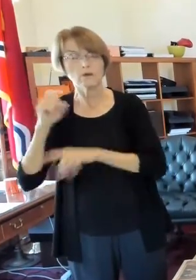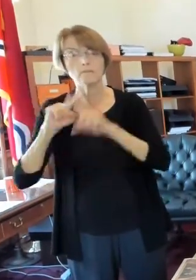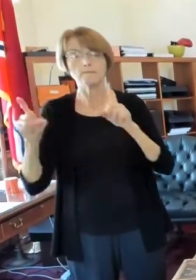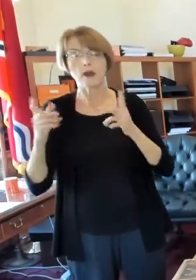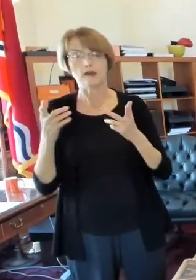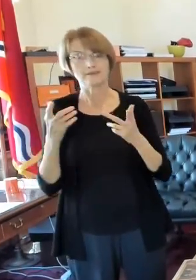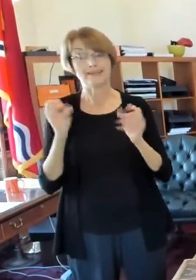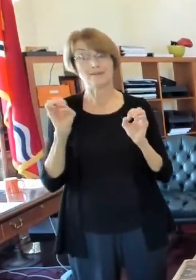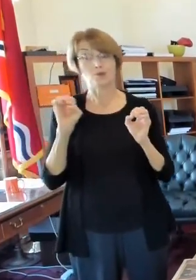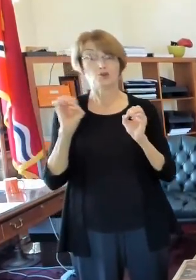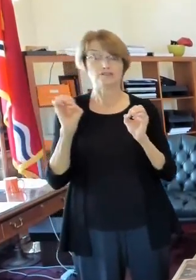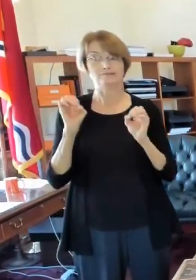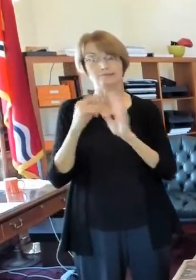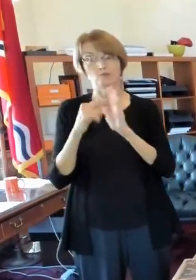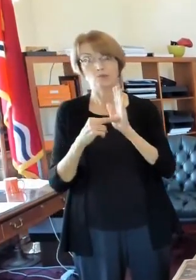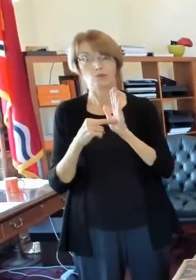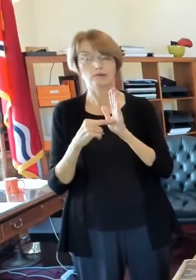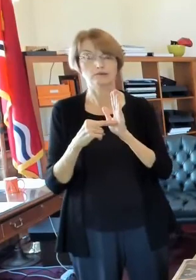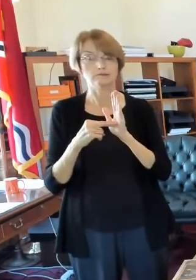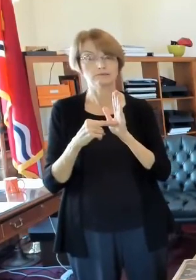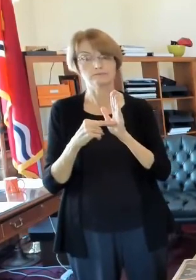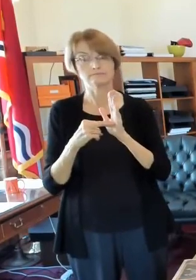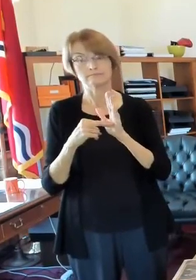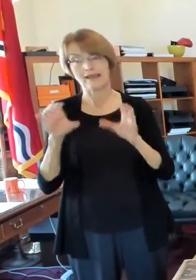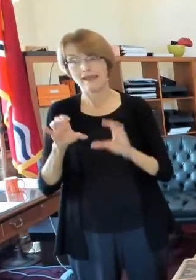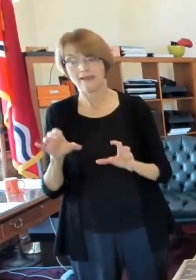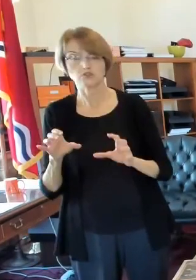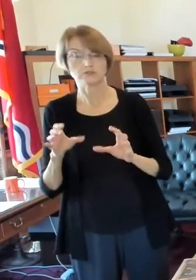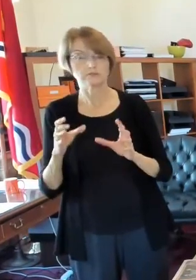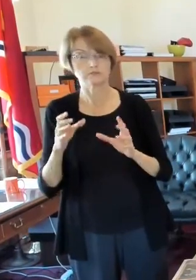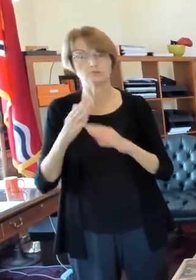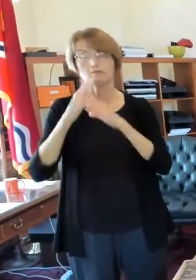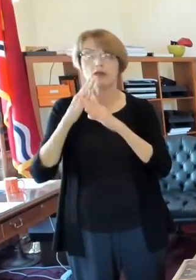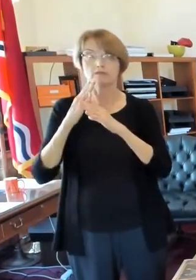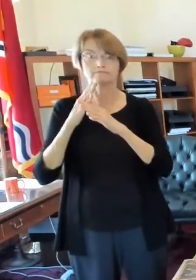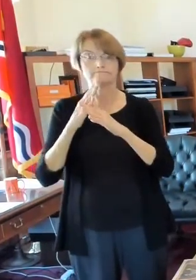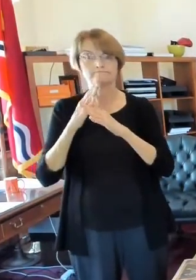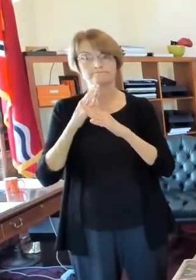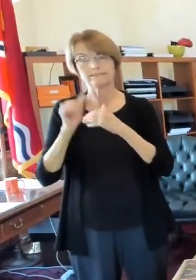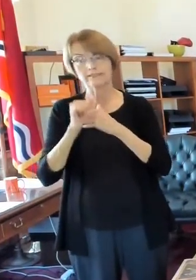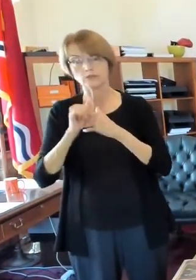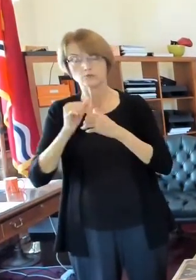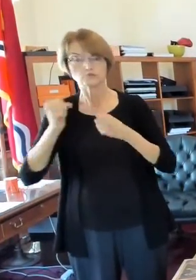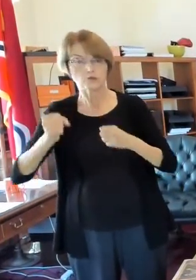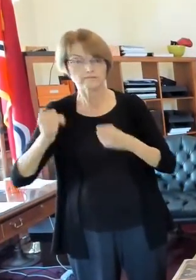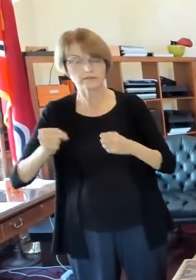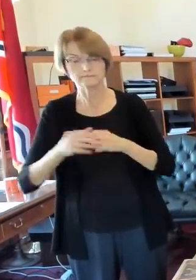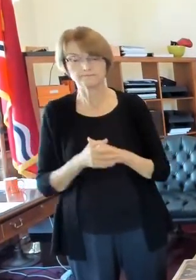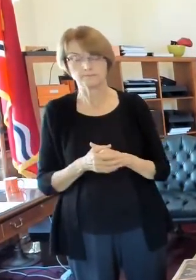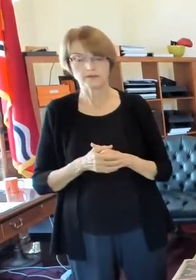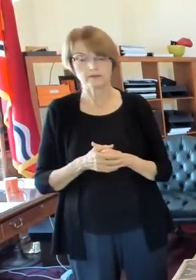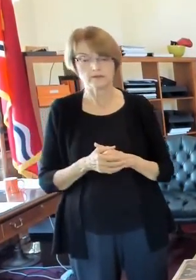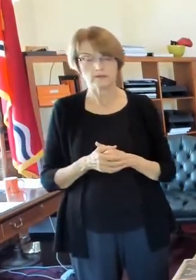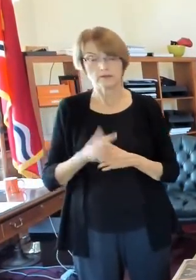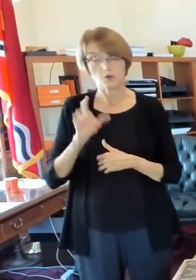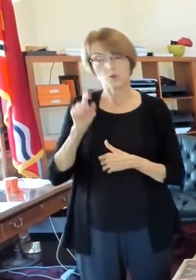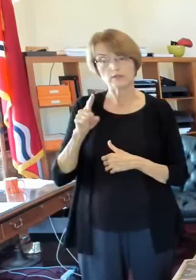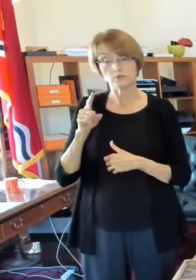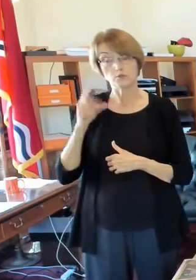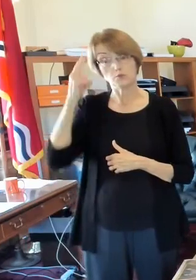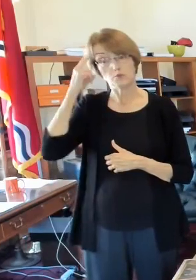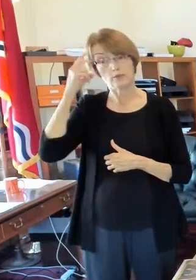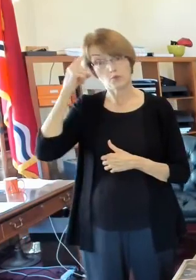of these emergency actions that we're taking. Do you think that the temporary closure of